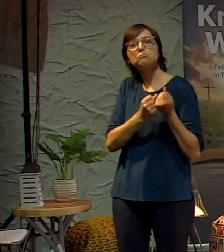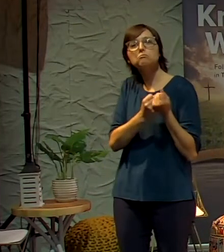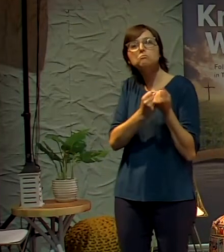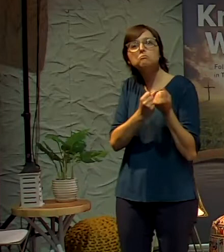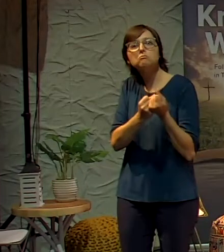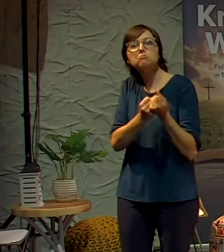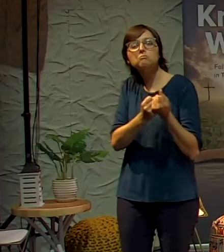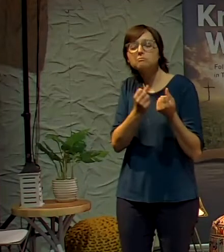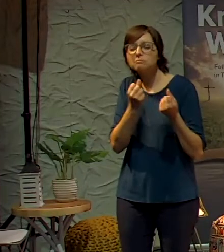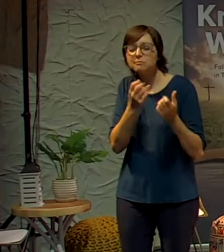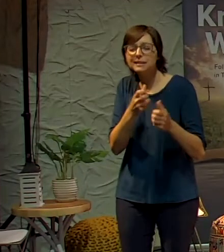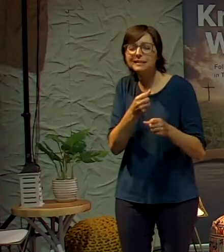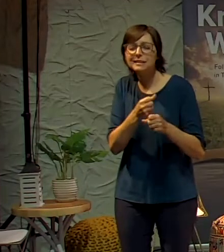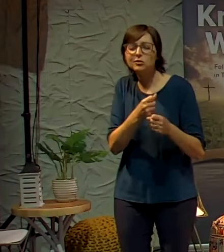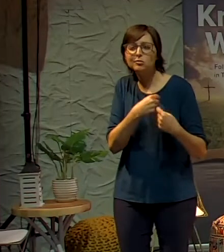for years.